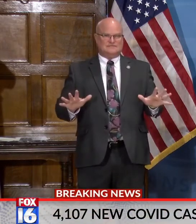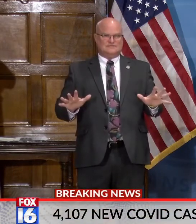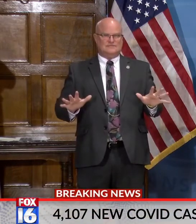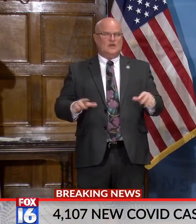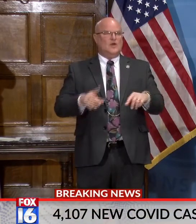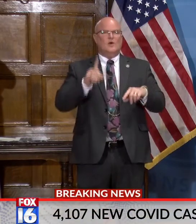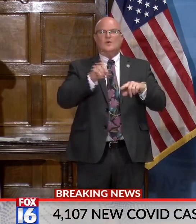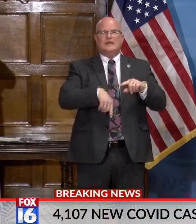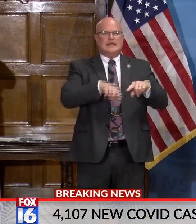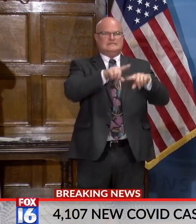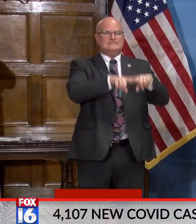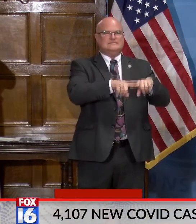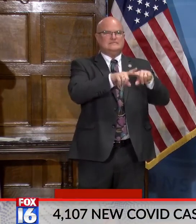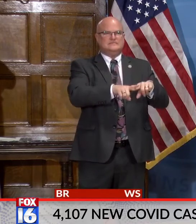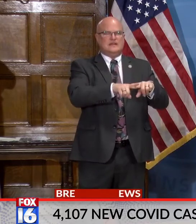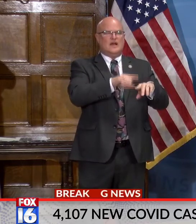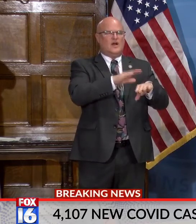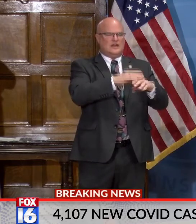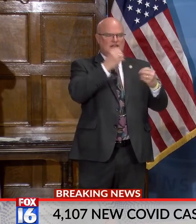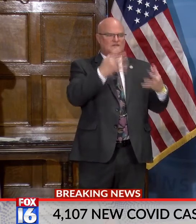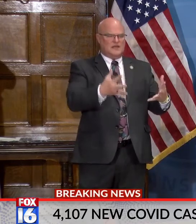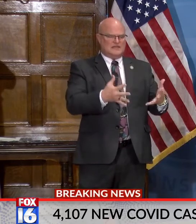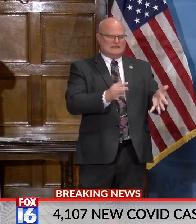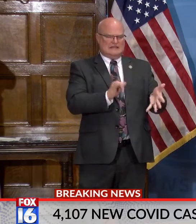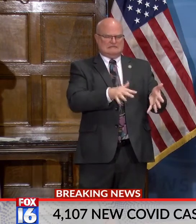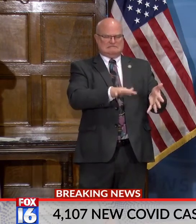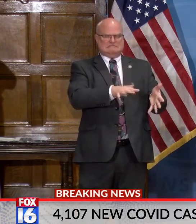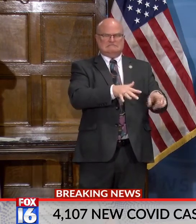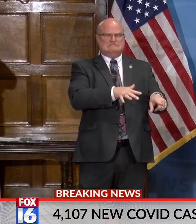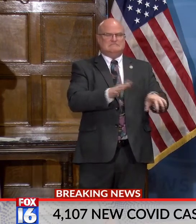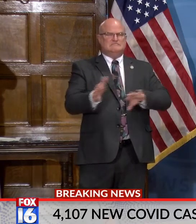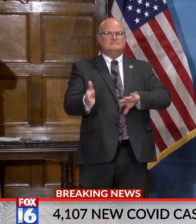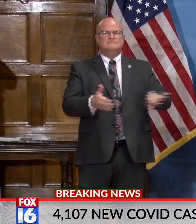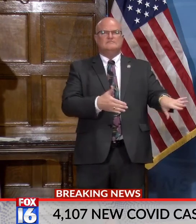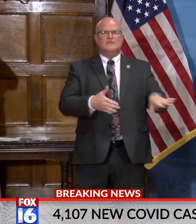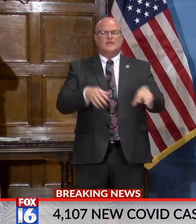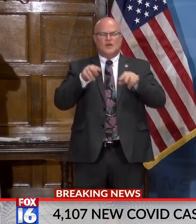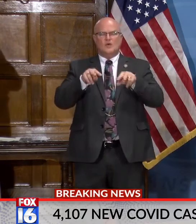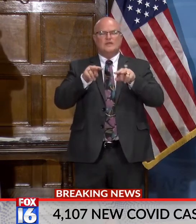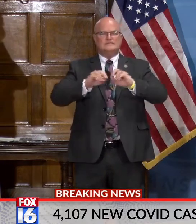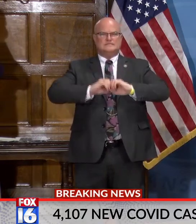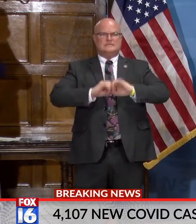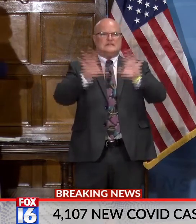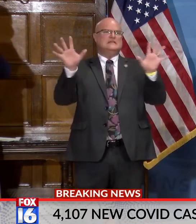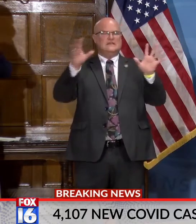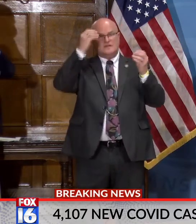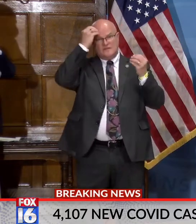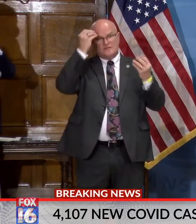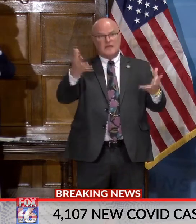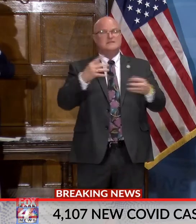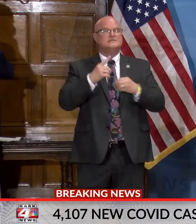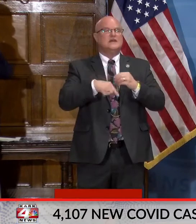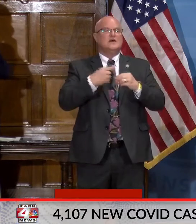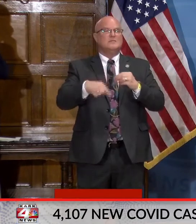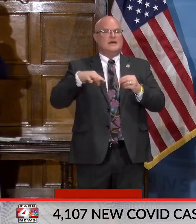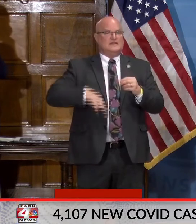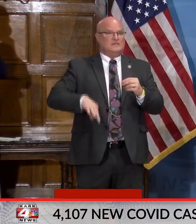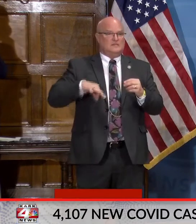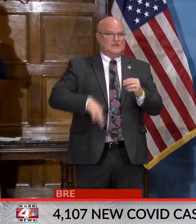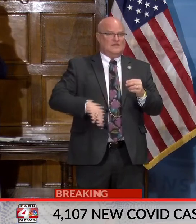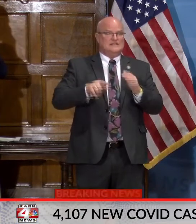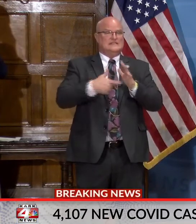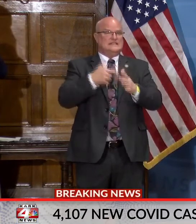information that's coming from untrustworthy sources, and that we need to provide transparent scientific information about the benefits of